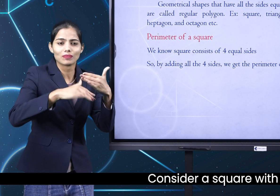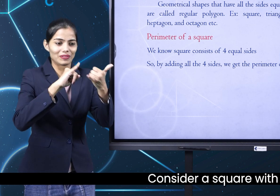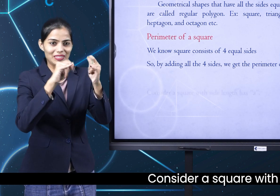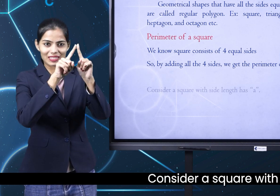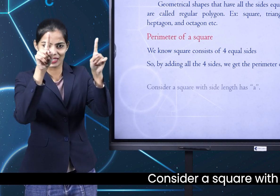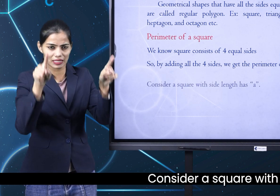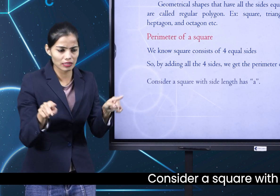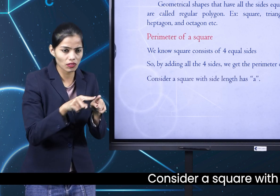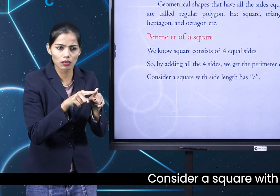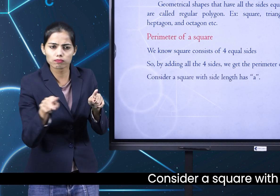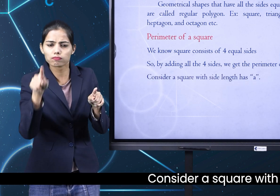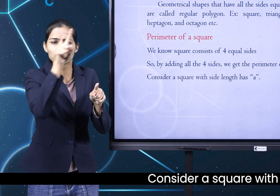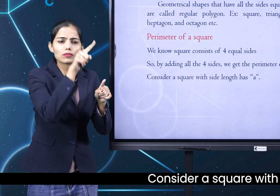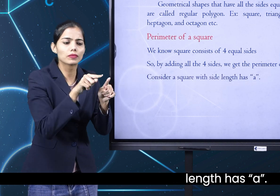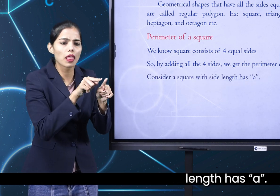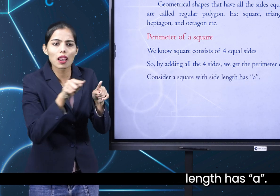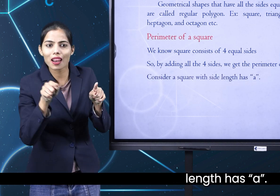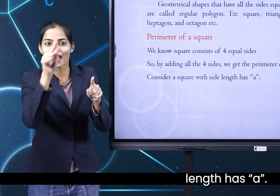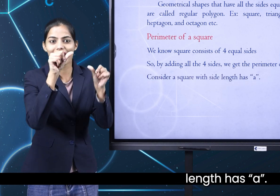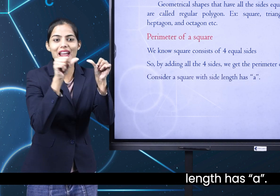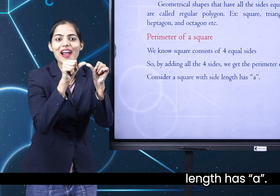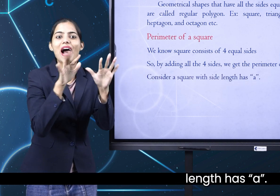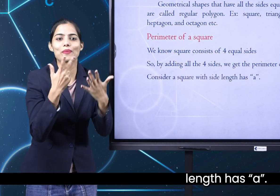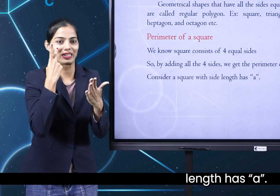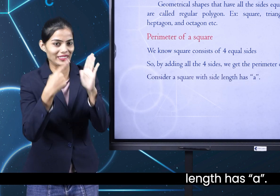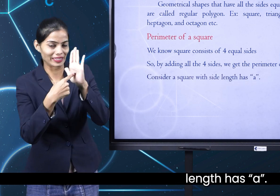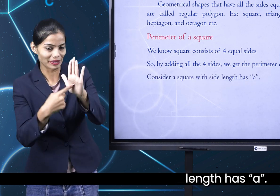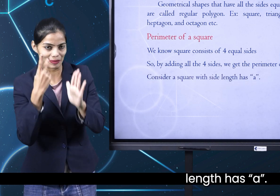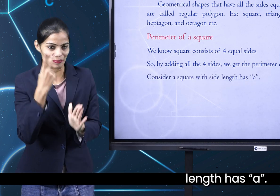Consider a square with side length as A.